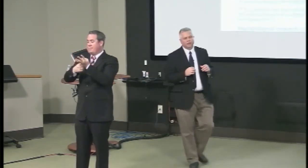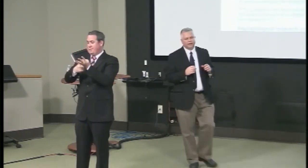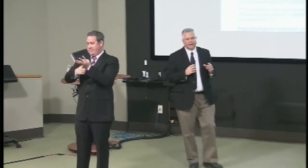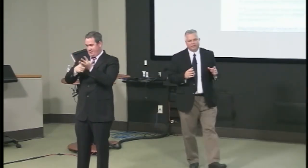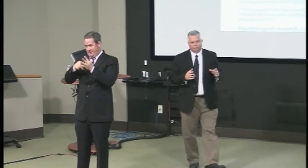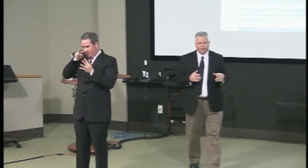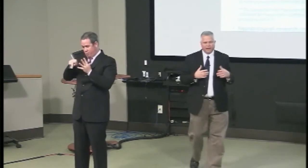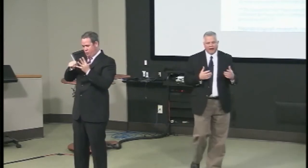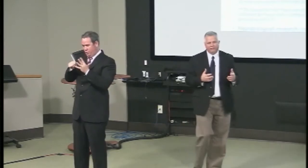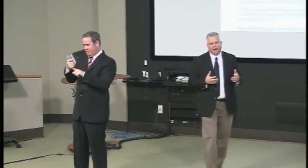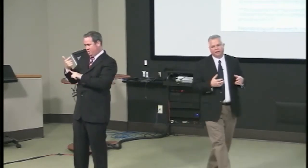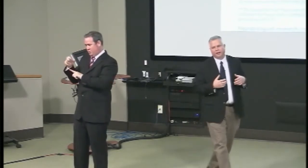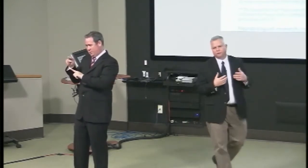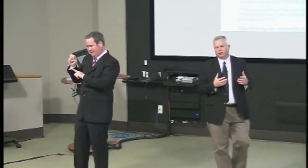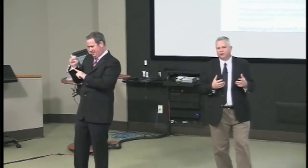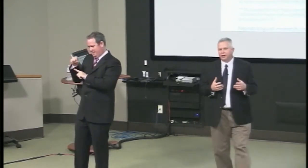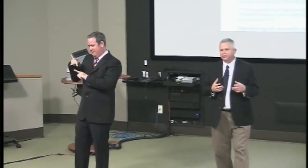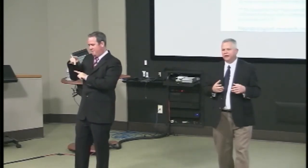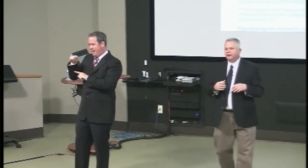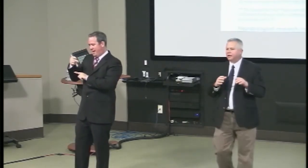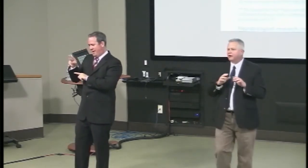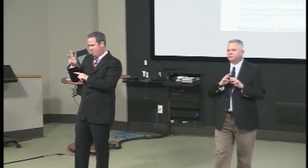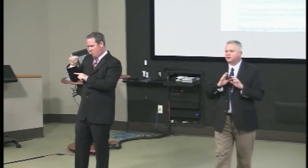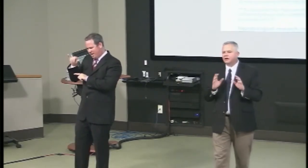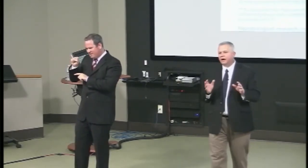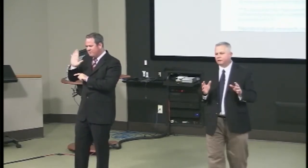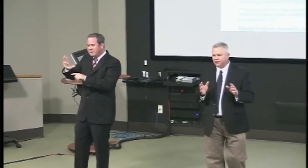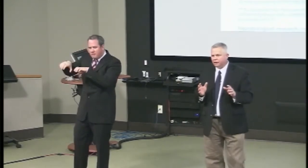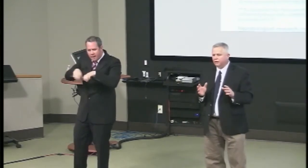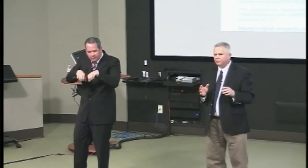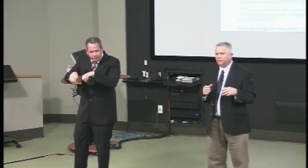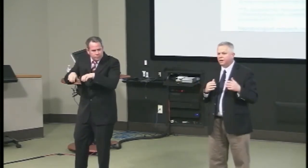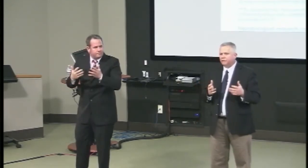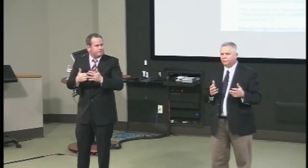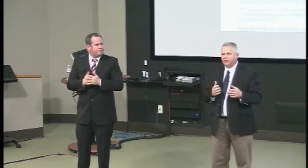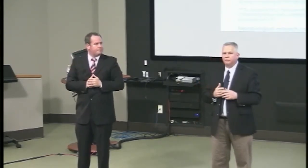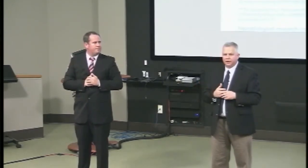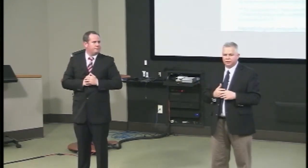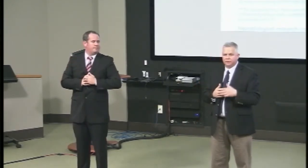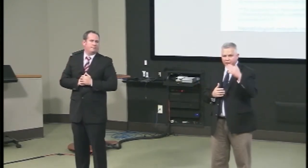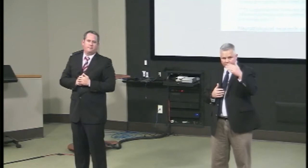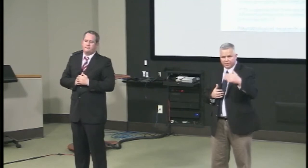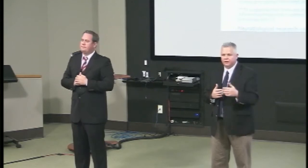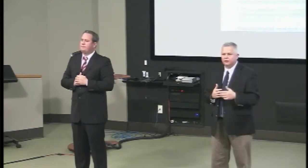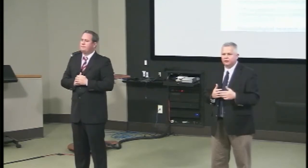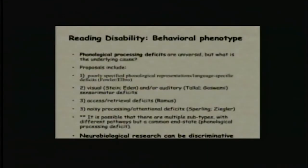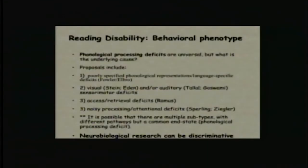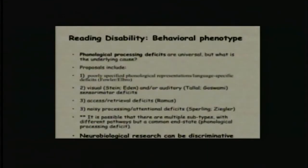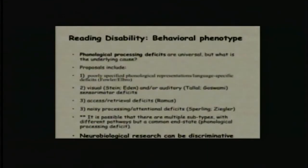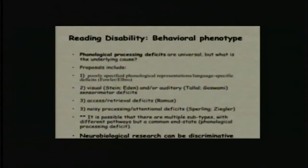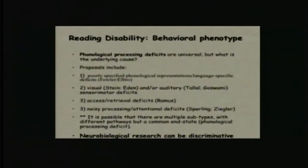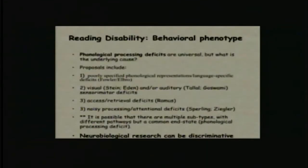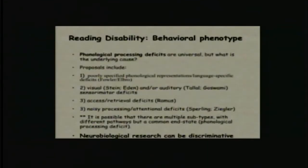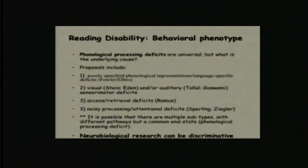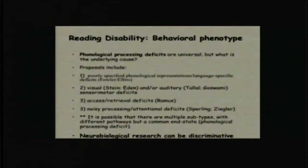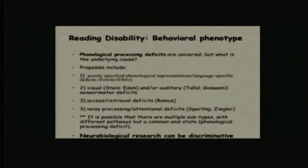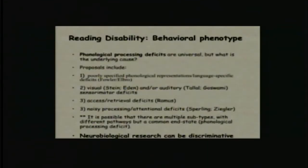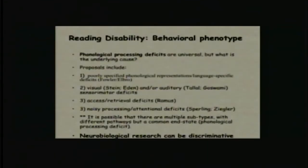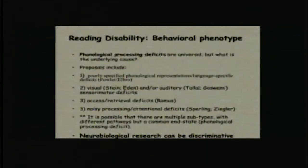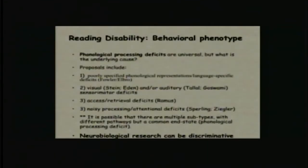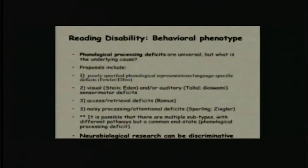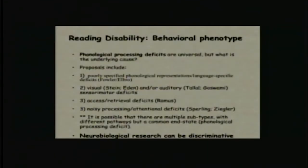So again, with the caveat that I'm talking about data that comes entirely from hearing populations, let me begin the formal